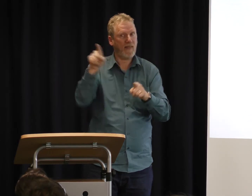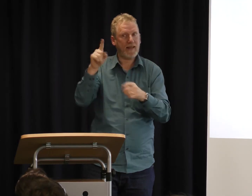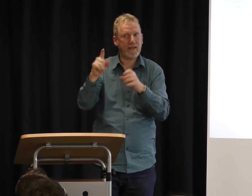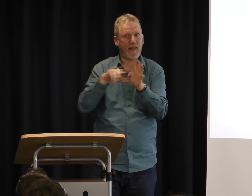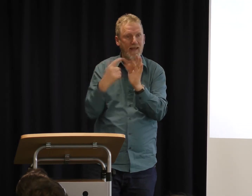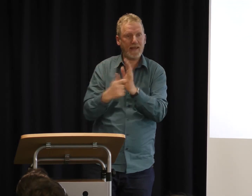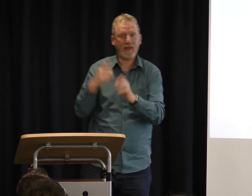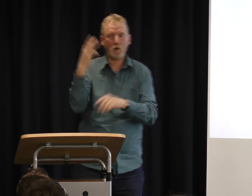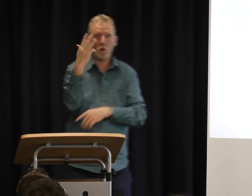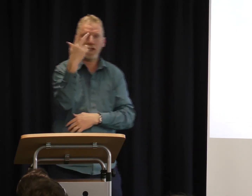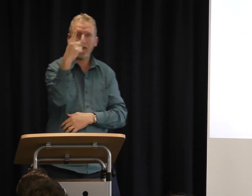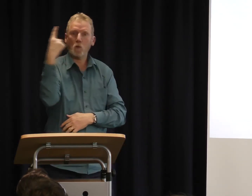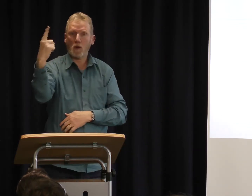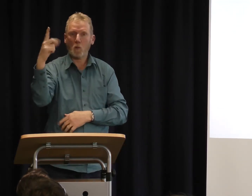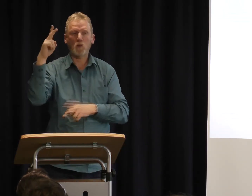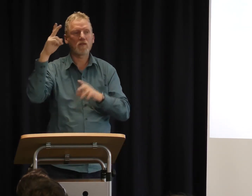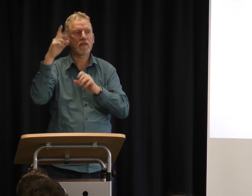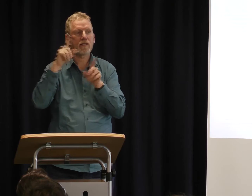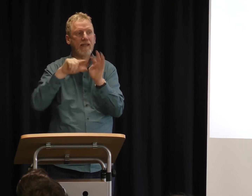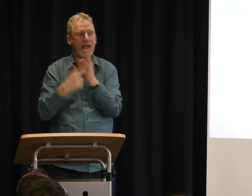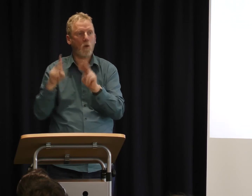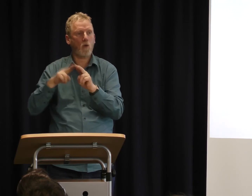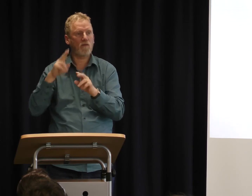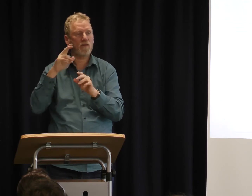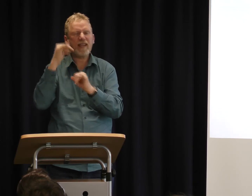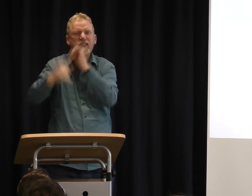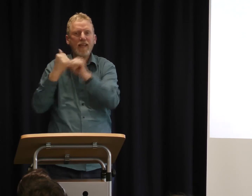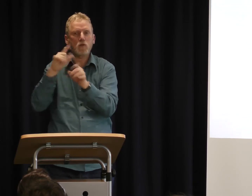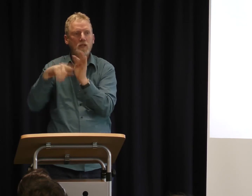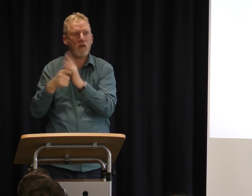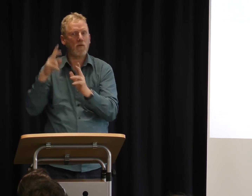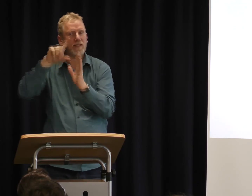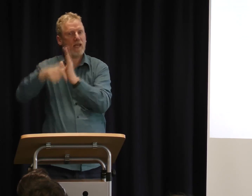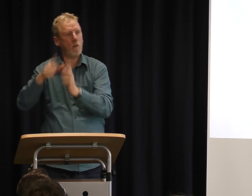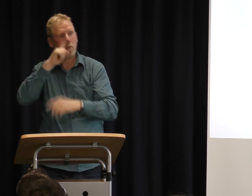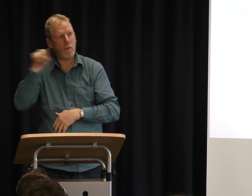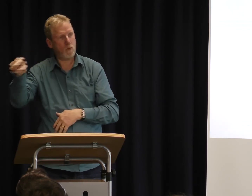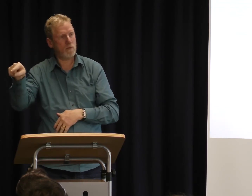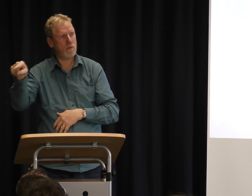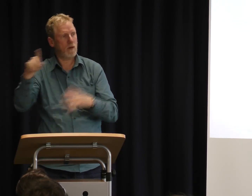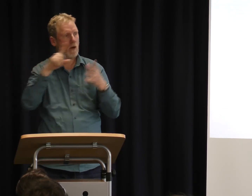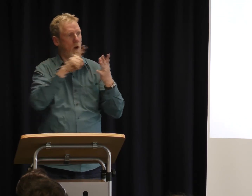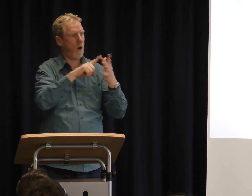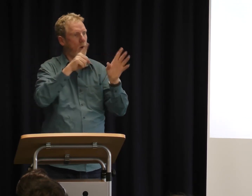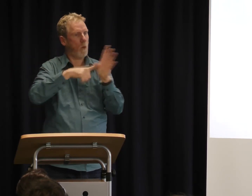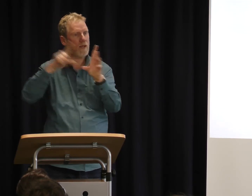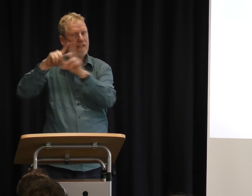rights. So 1981 was the International Year of the Disabled Person,